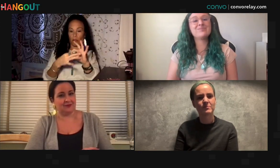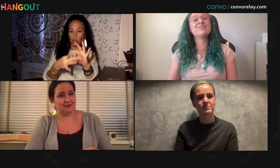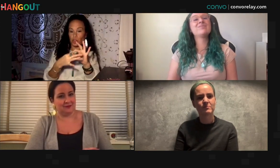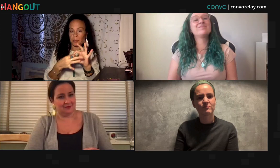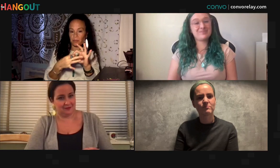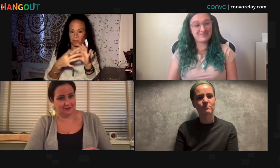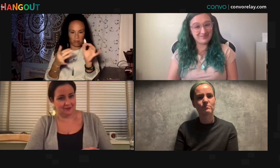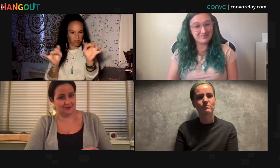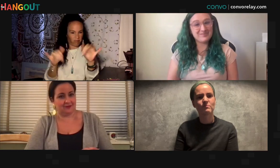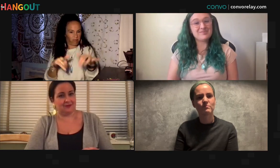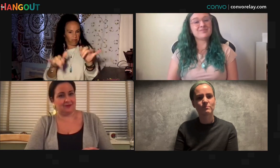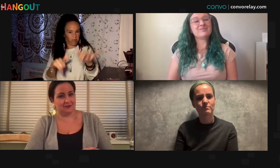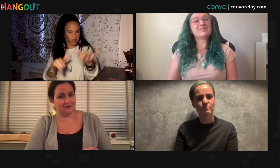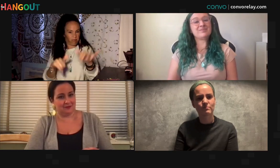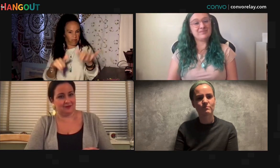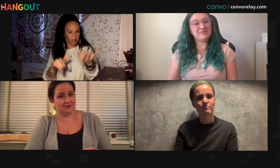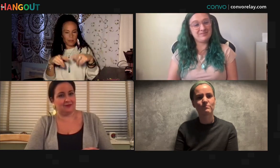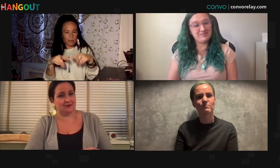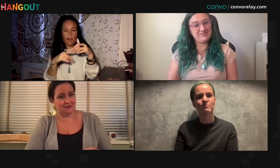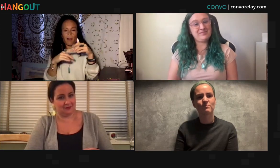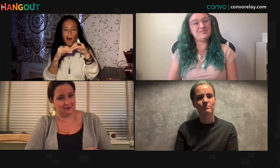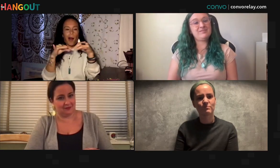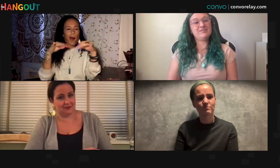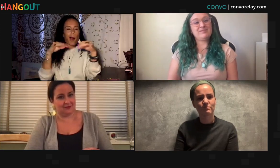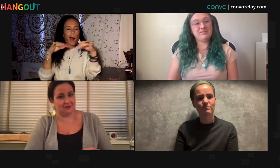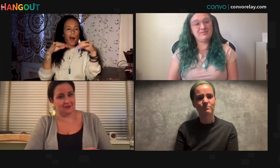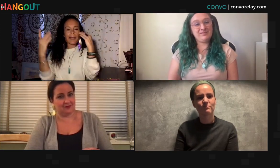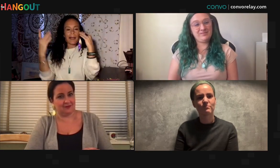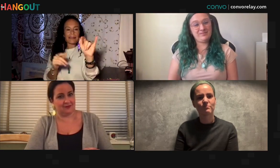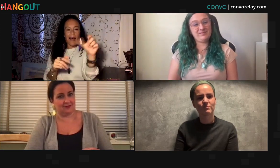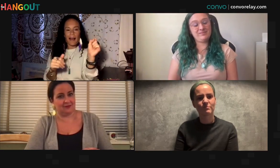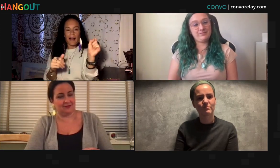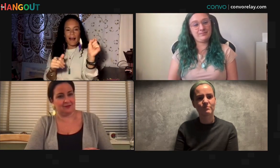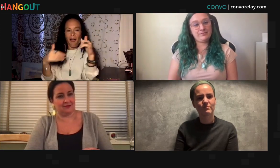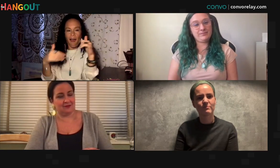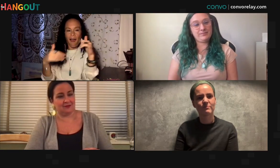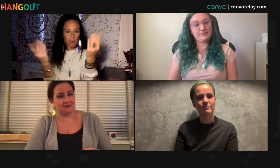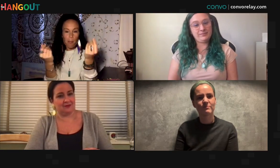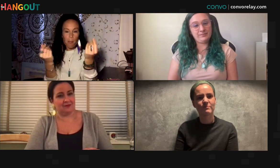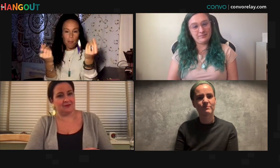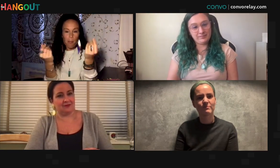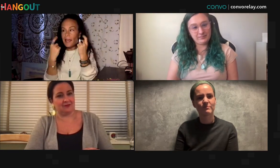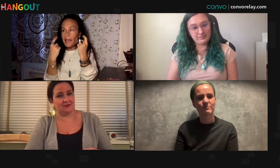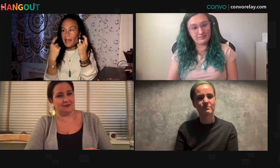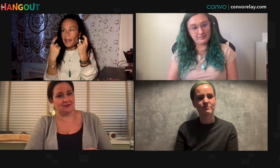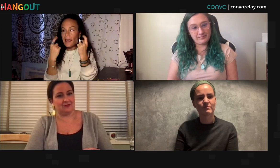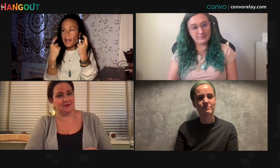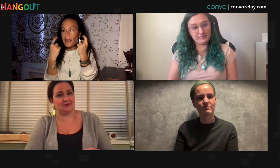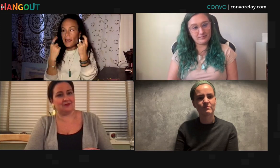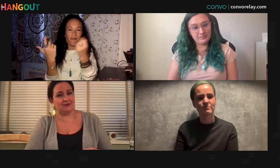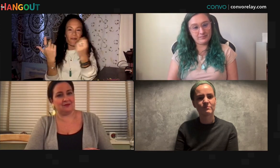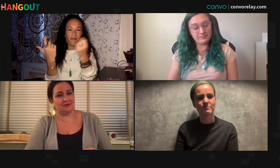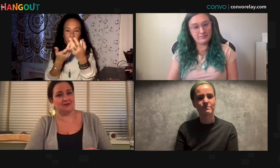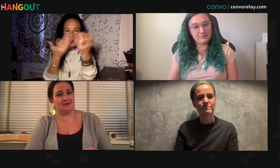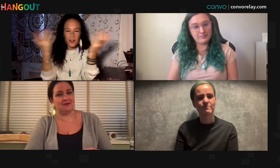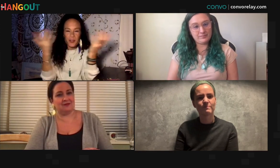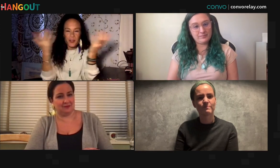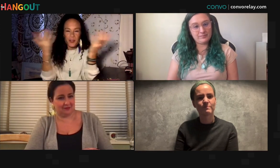to creating new habits, to developing and maintaining those relationships. All of that, even down